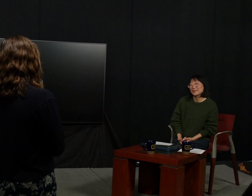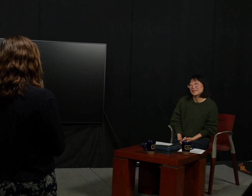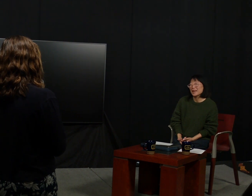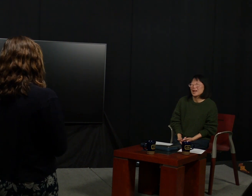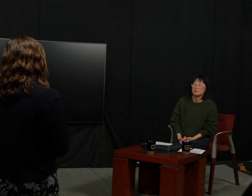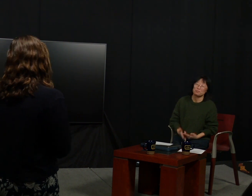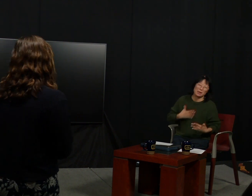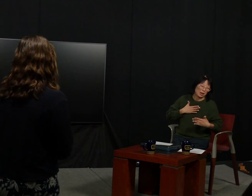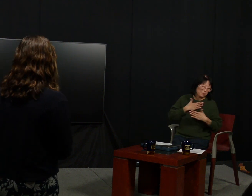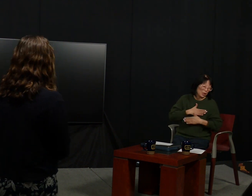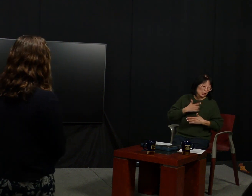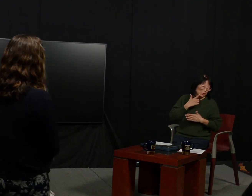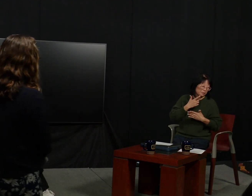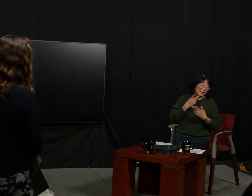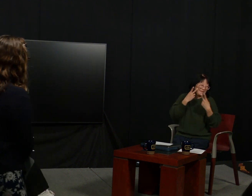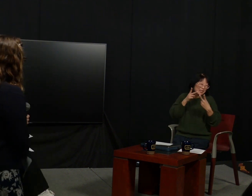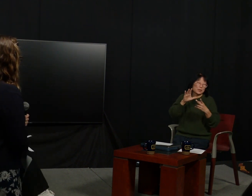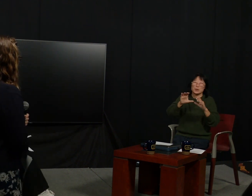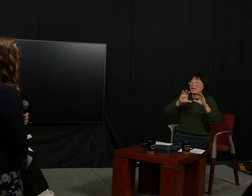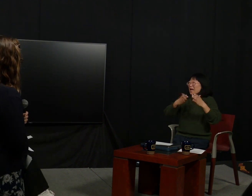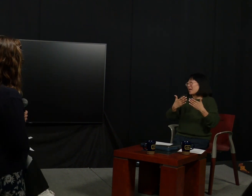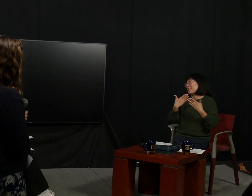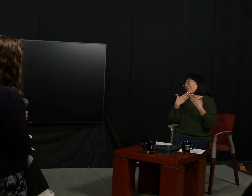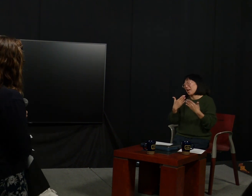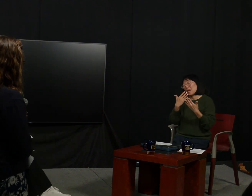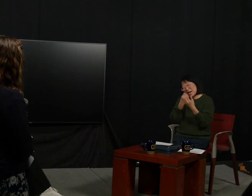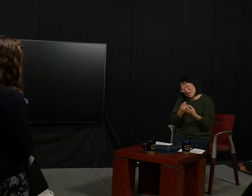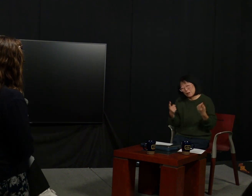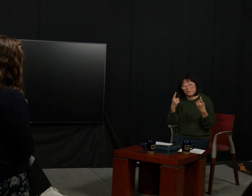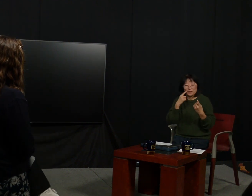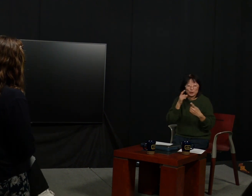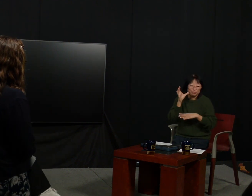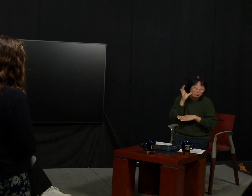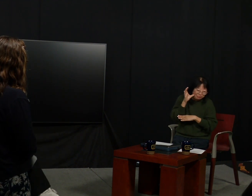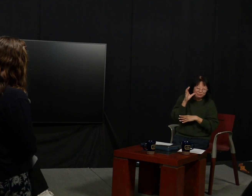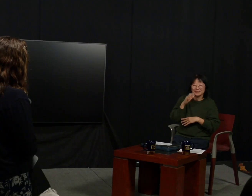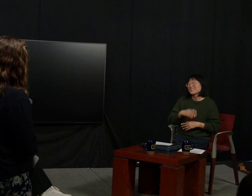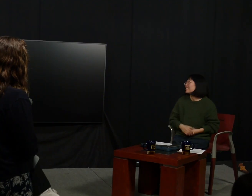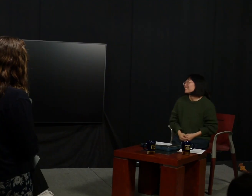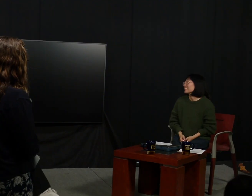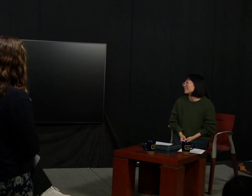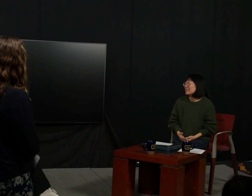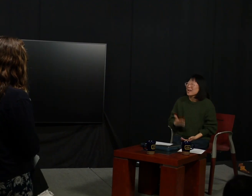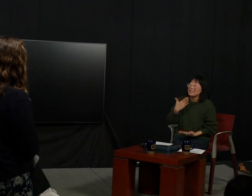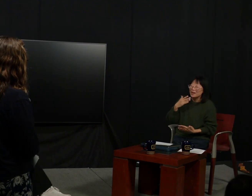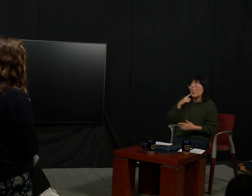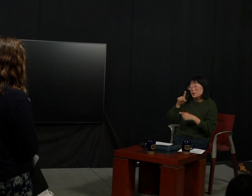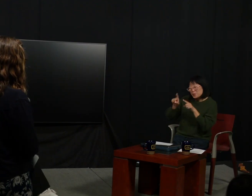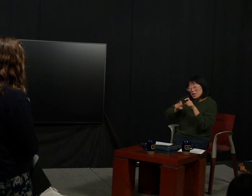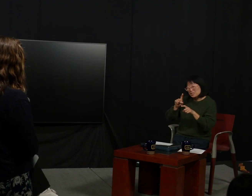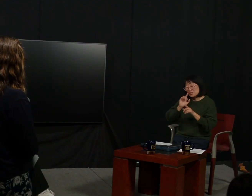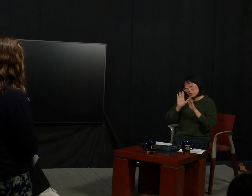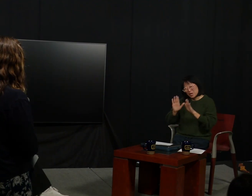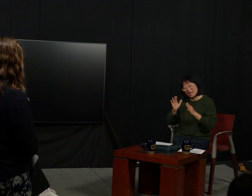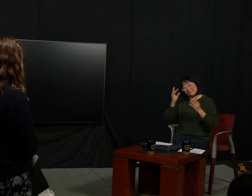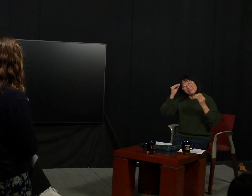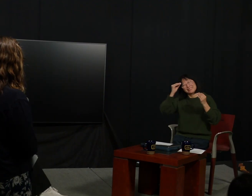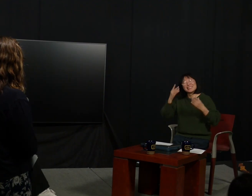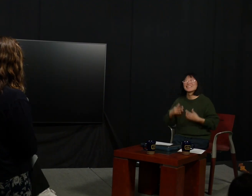Yeah, well, thank you. It was my pleasure visiting your class. Thank you, everyone, for listening and for the questions. They were really great and made me